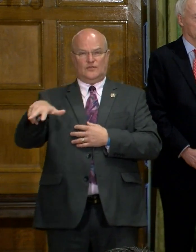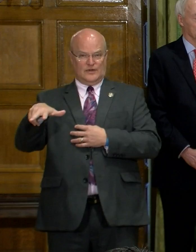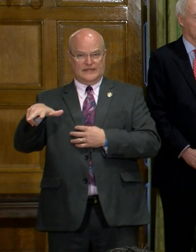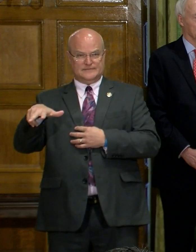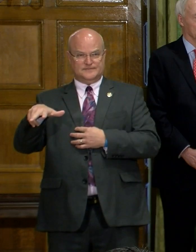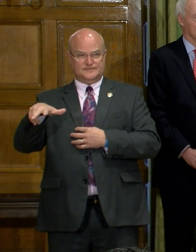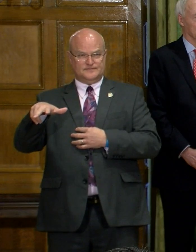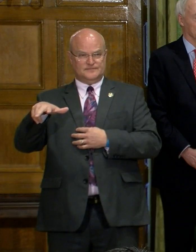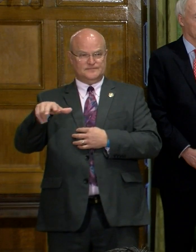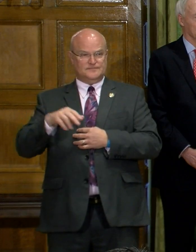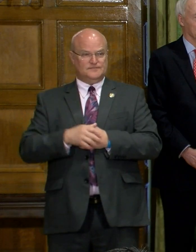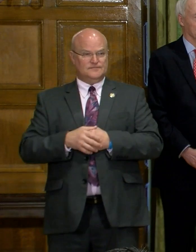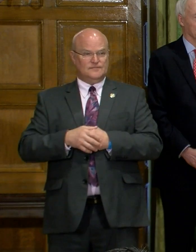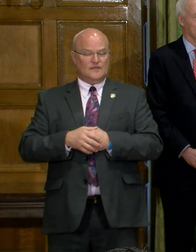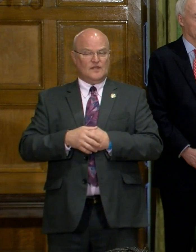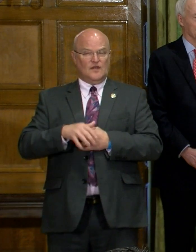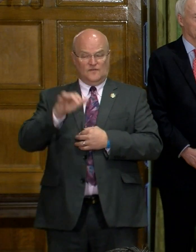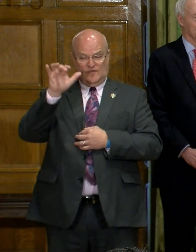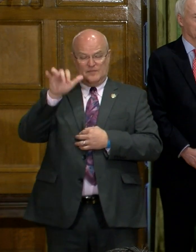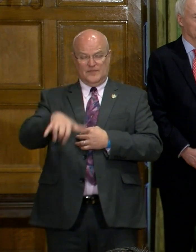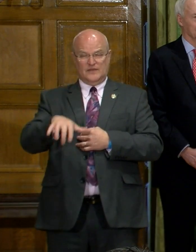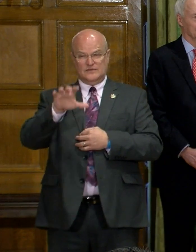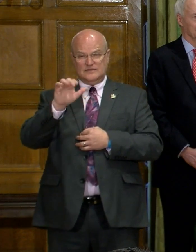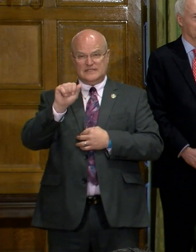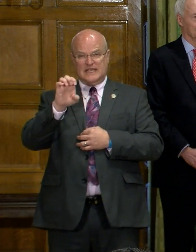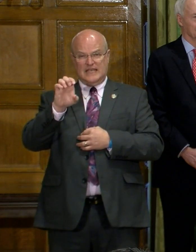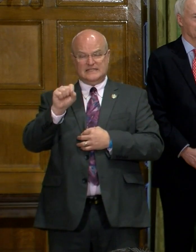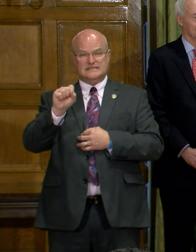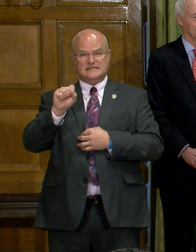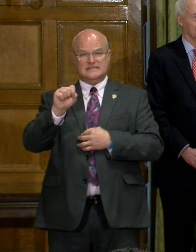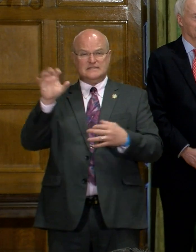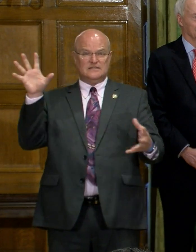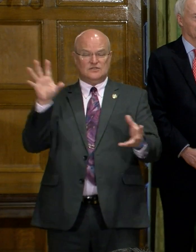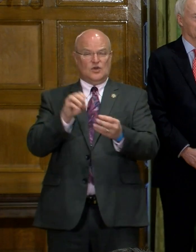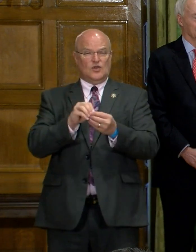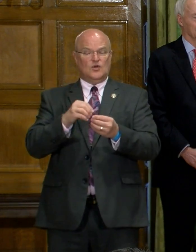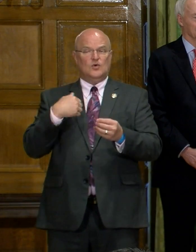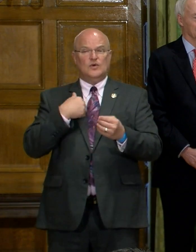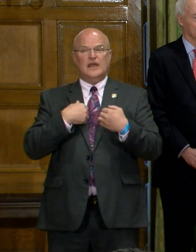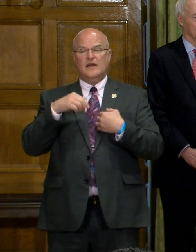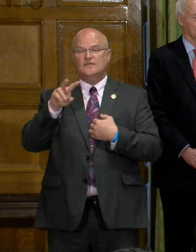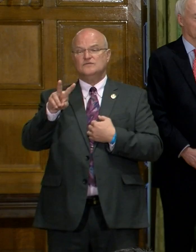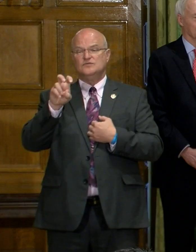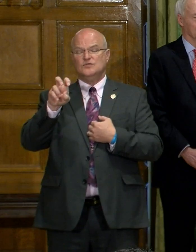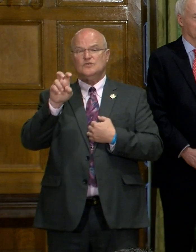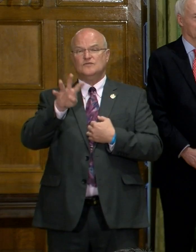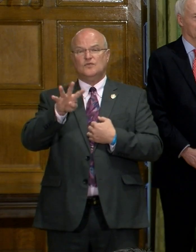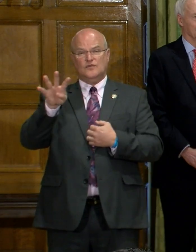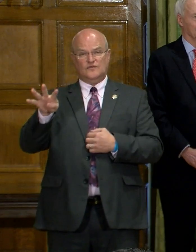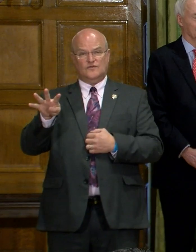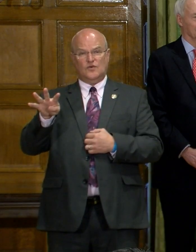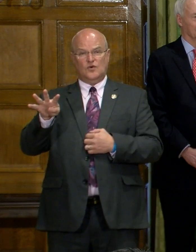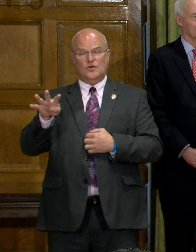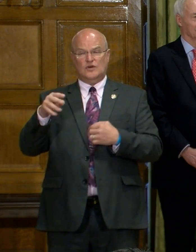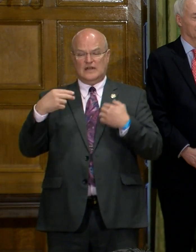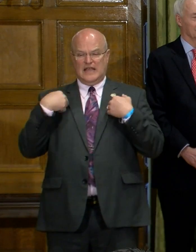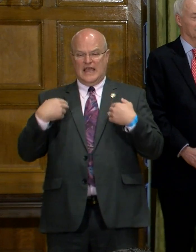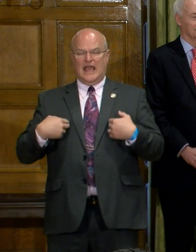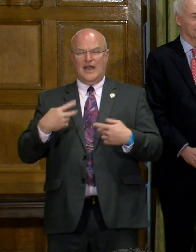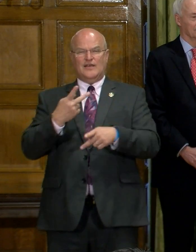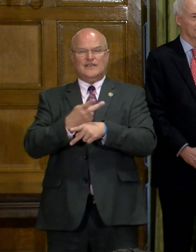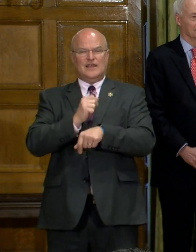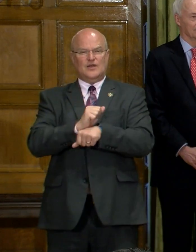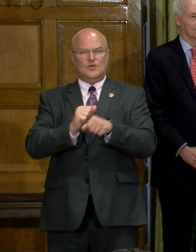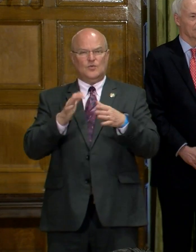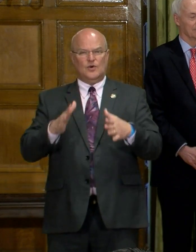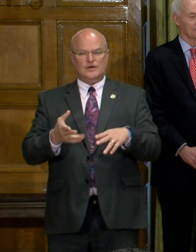1,133. Of those, of our cases, total cases, we have 244 among healthcare workers. That's